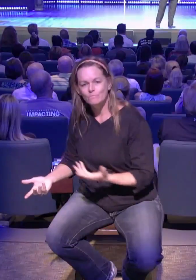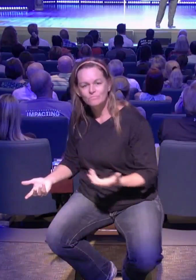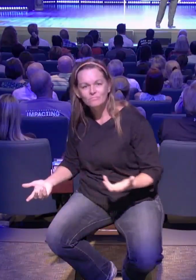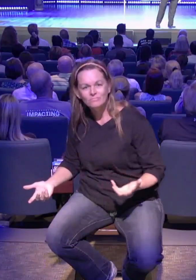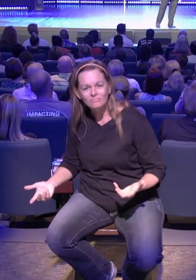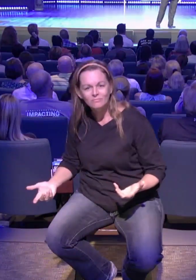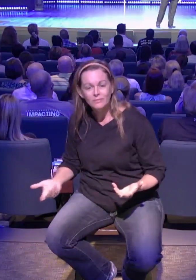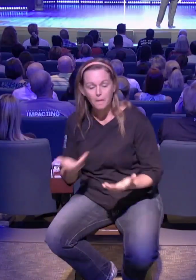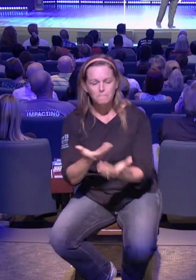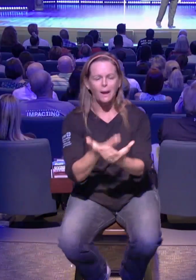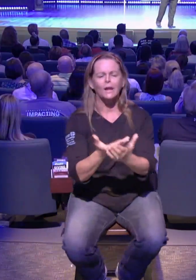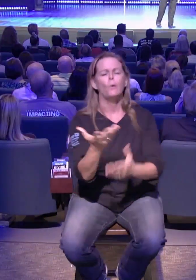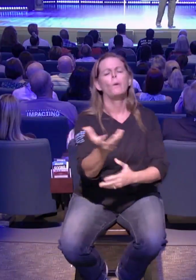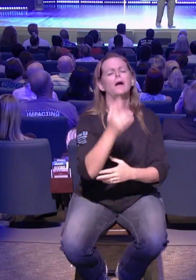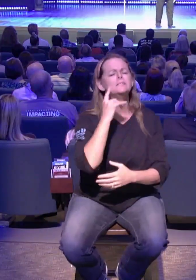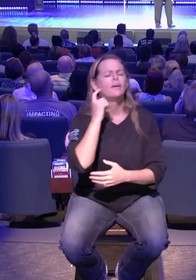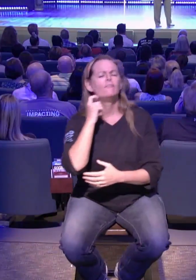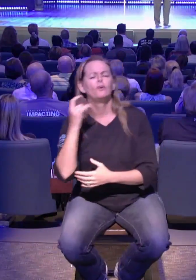buy.